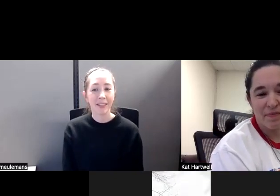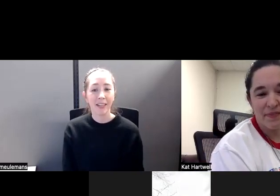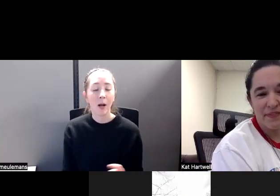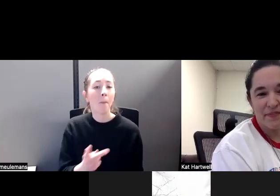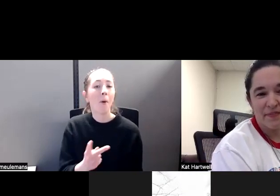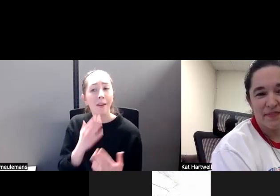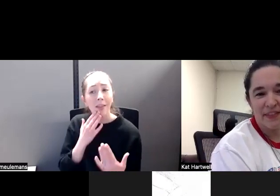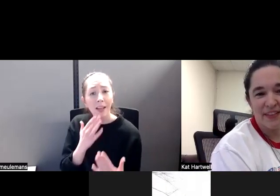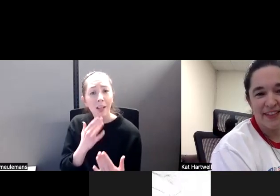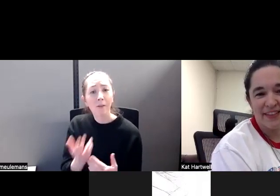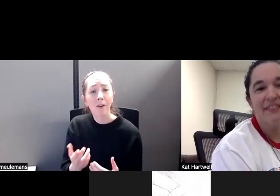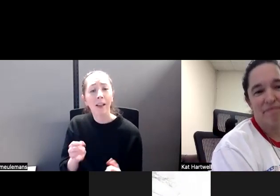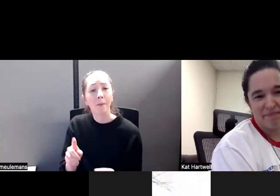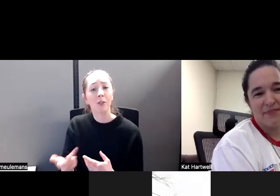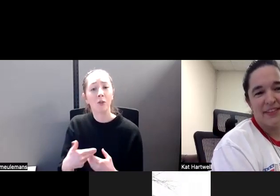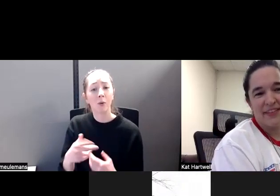having me too.